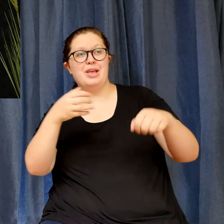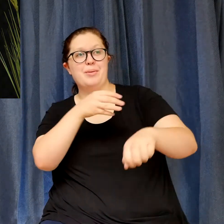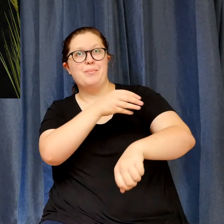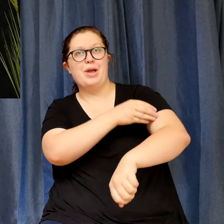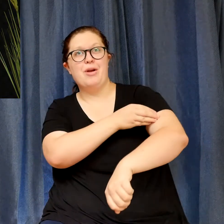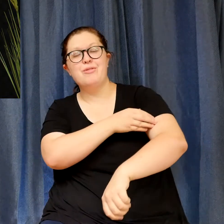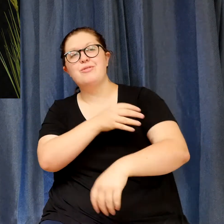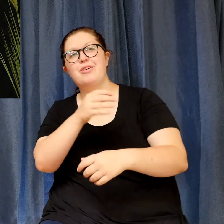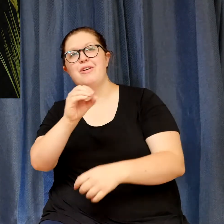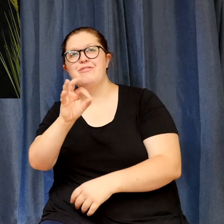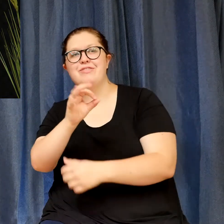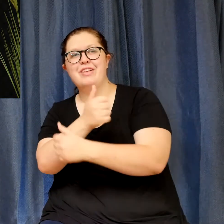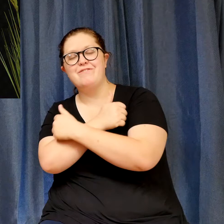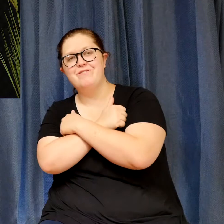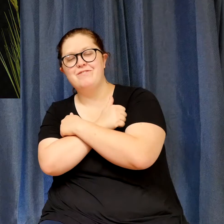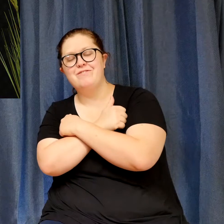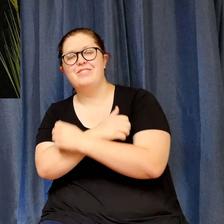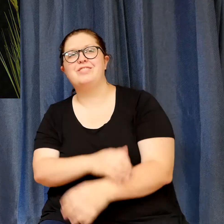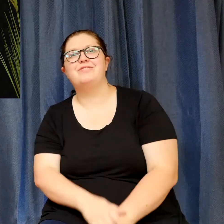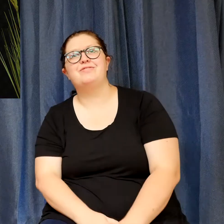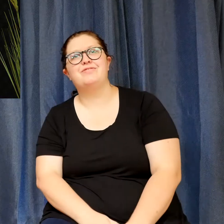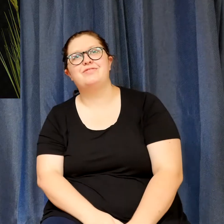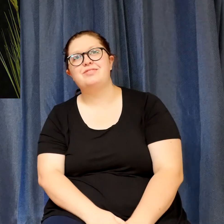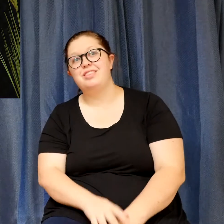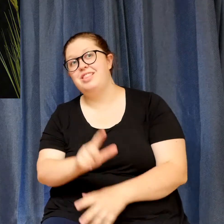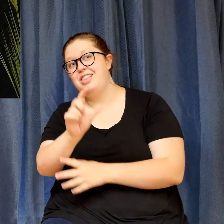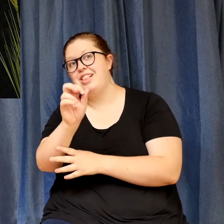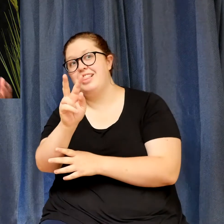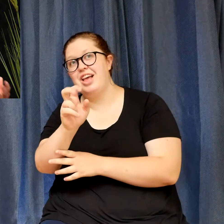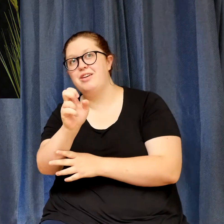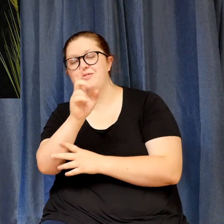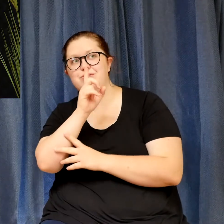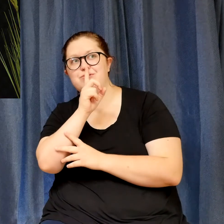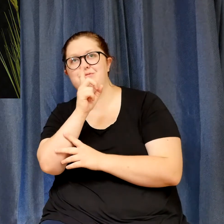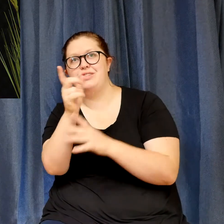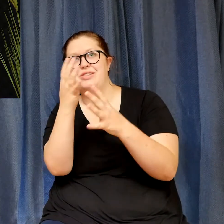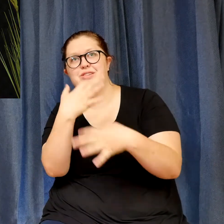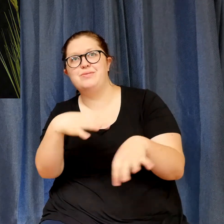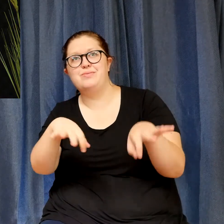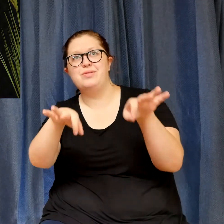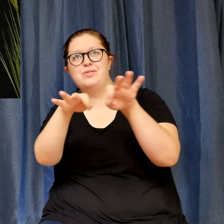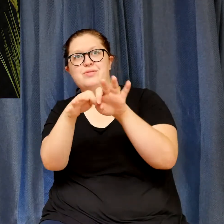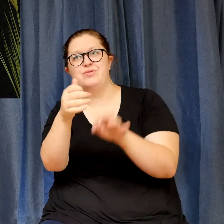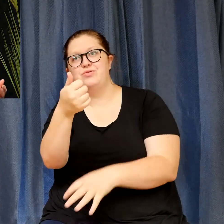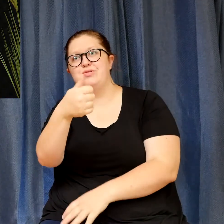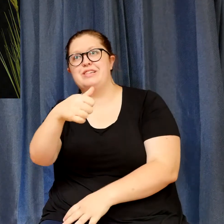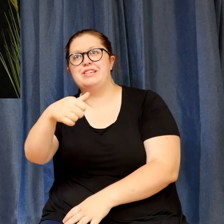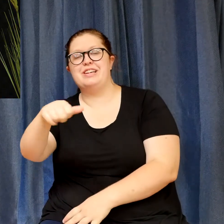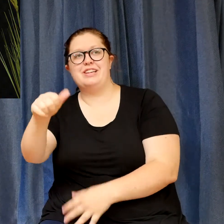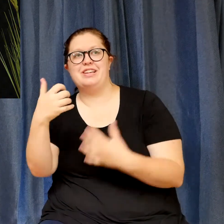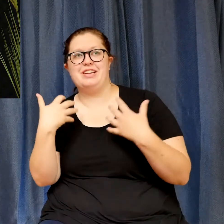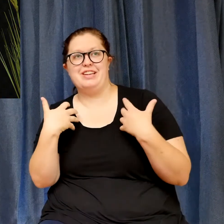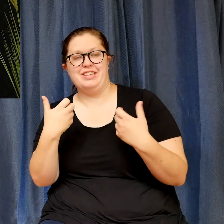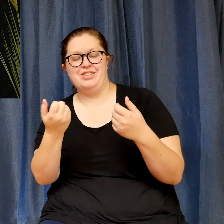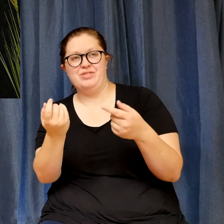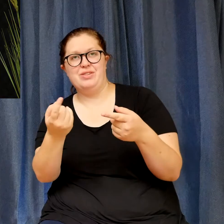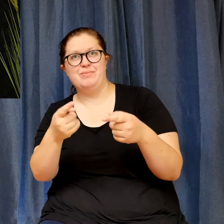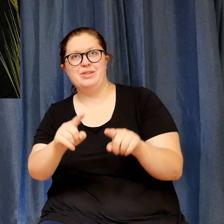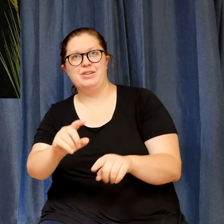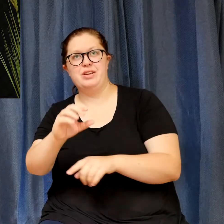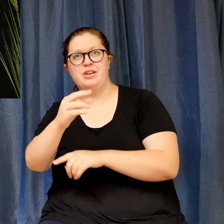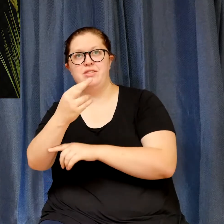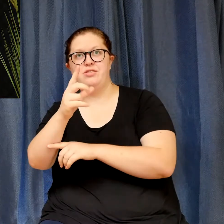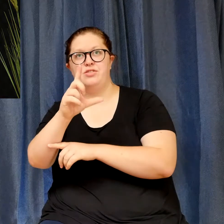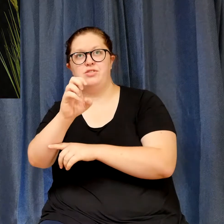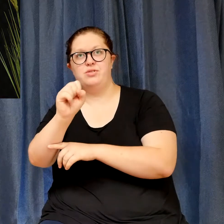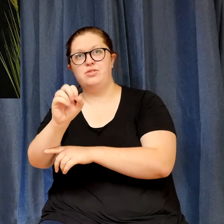Healing Power of Love. You know, love is the key ingredient, I think, for any healing whatsoever. And